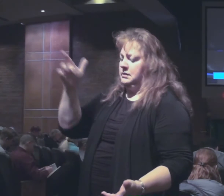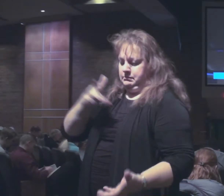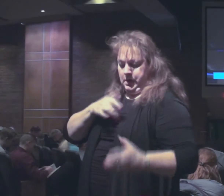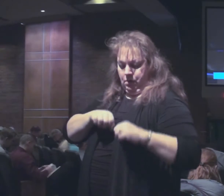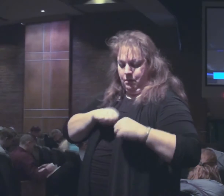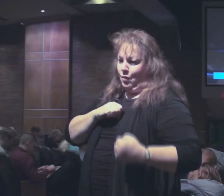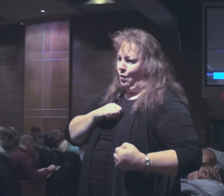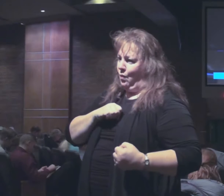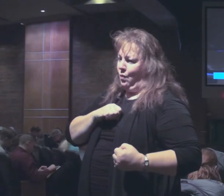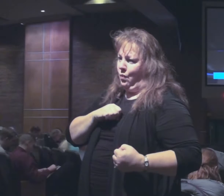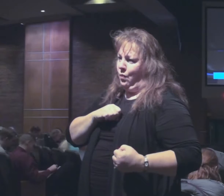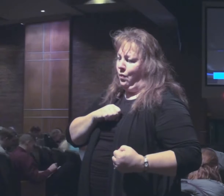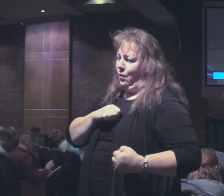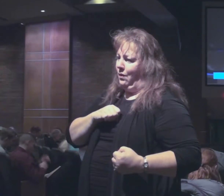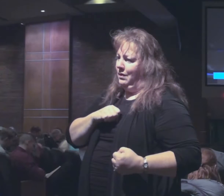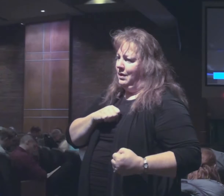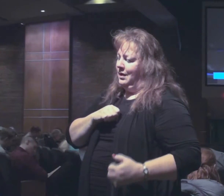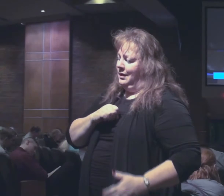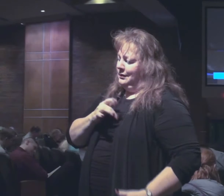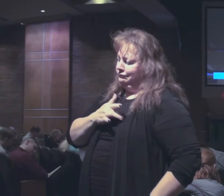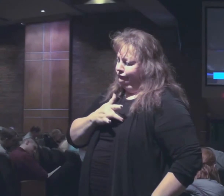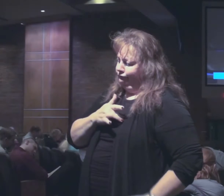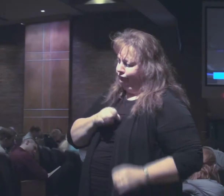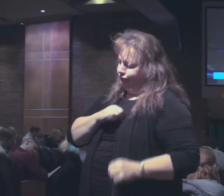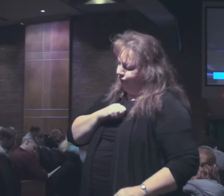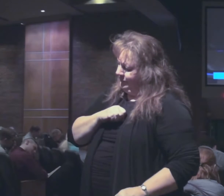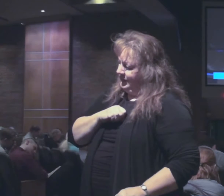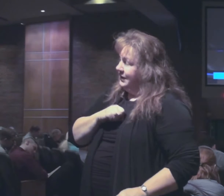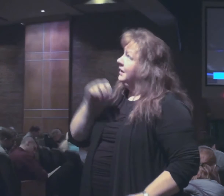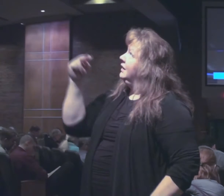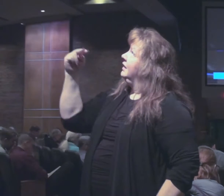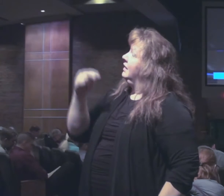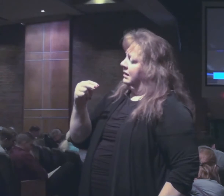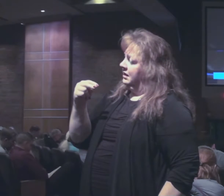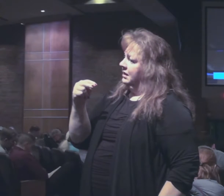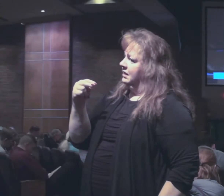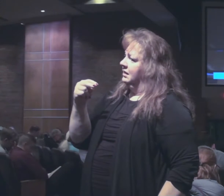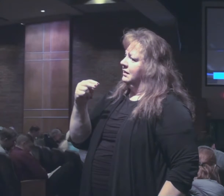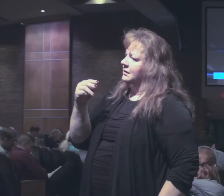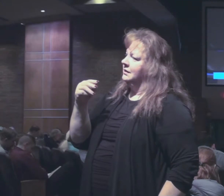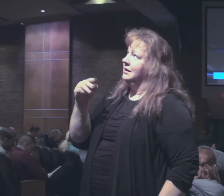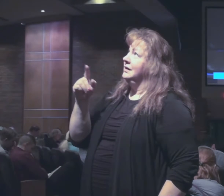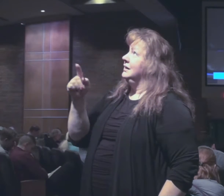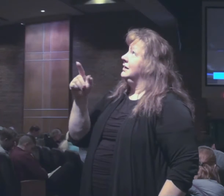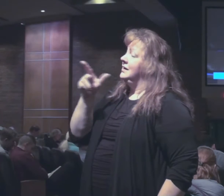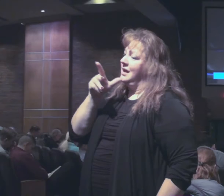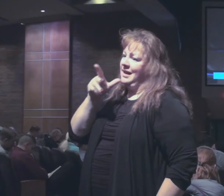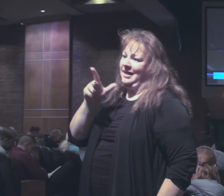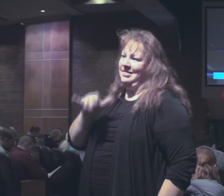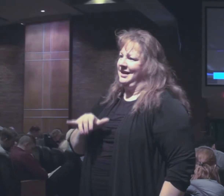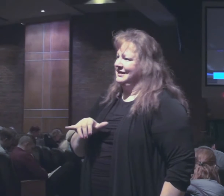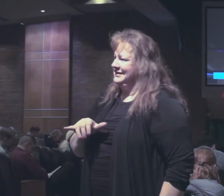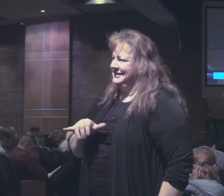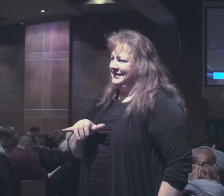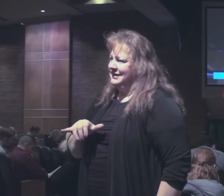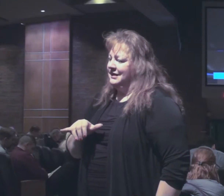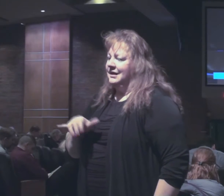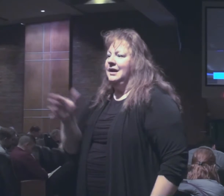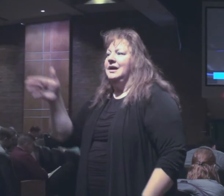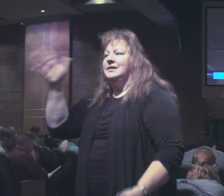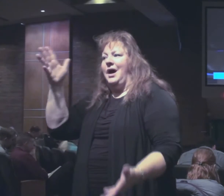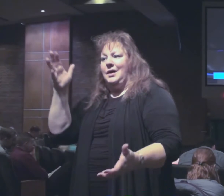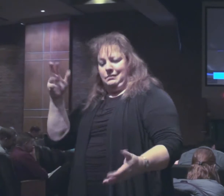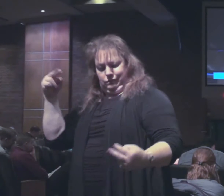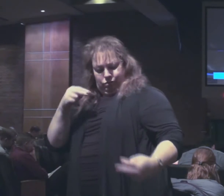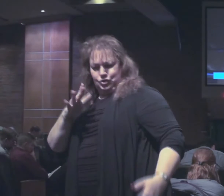broken spirit, a broken and contrite heart, O God, you will not despise. And it's what God's looking